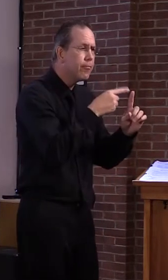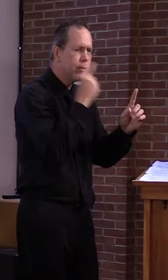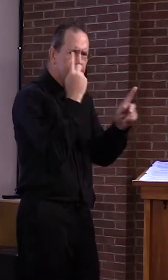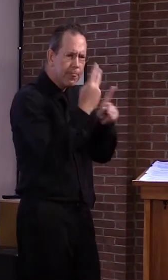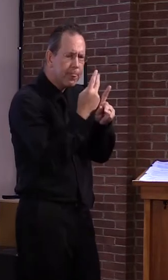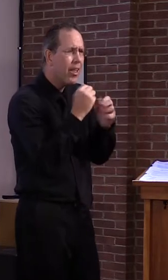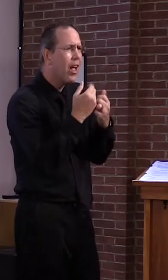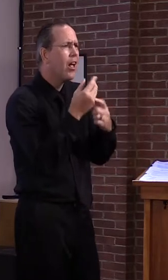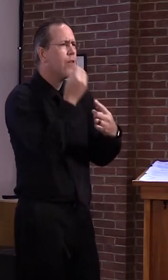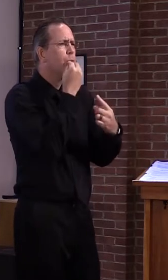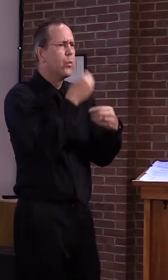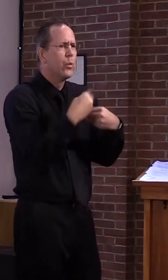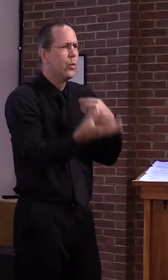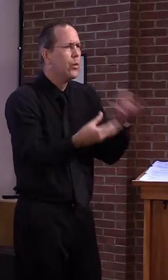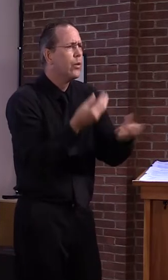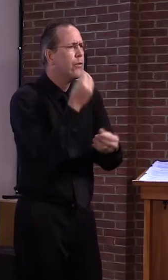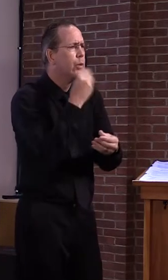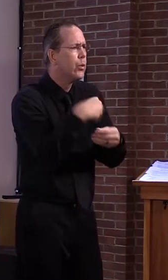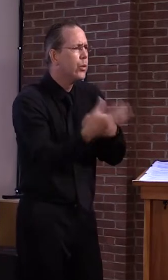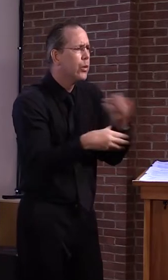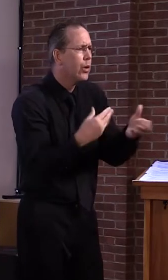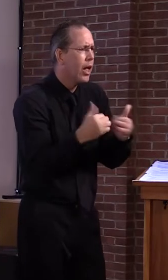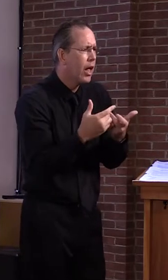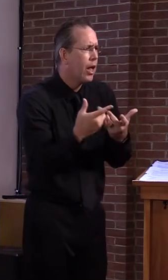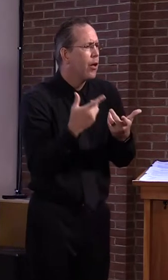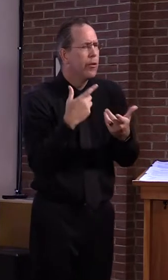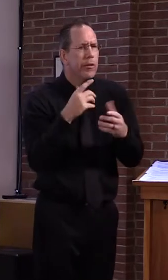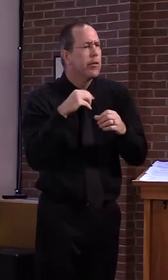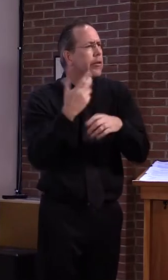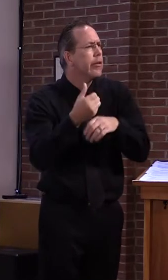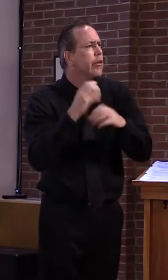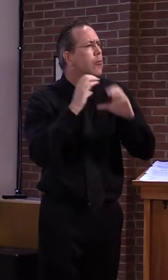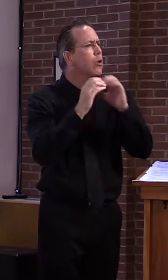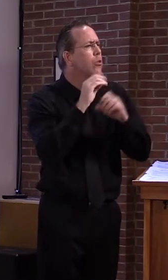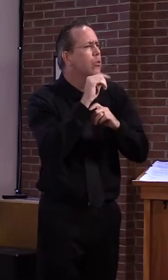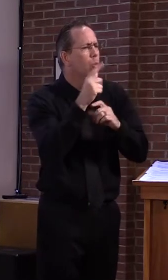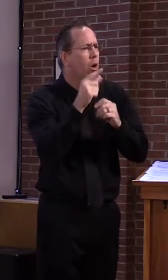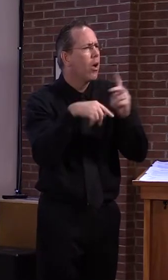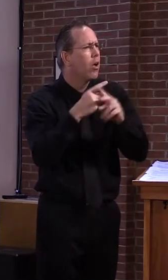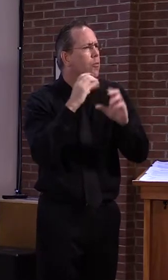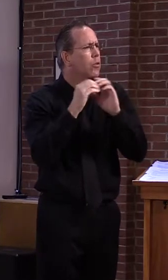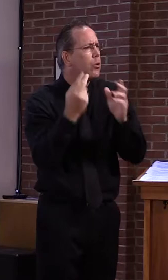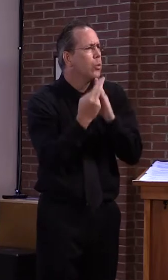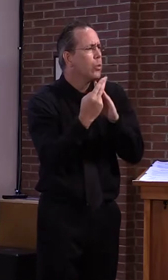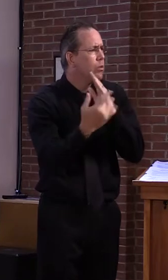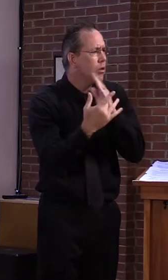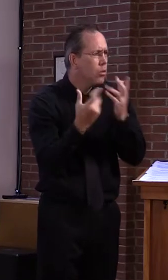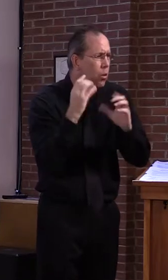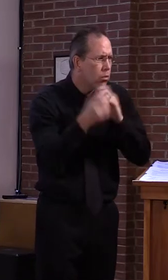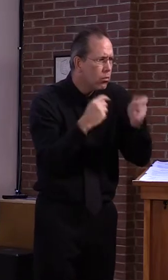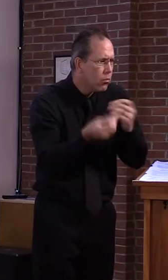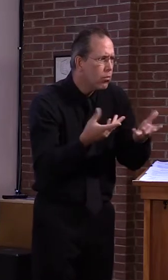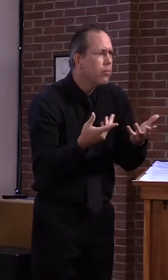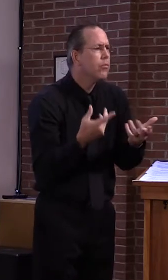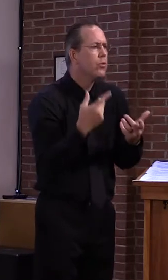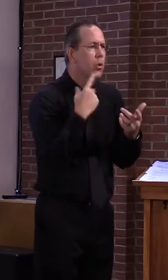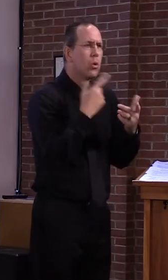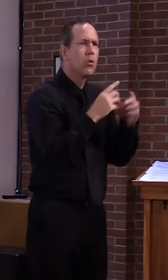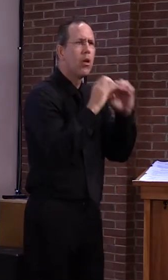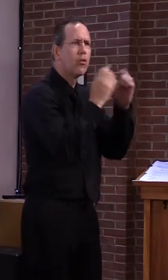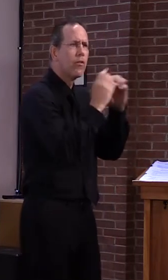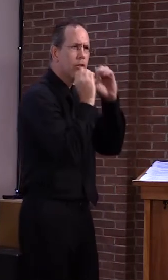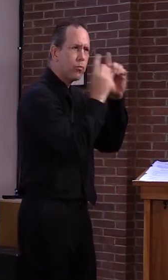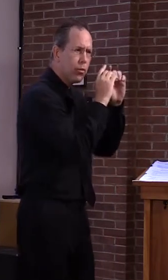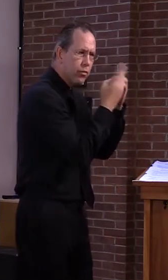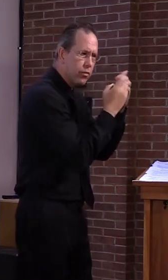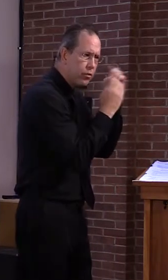being developed to share with hub sites so they know who to contact with questions. I